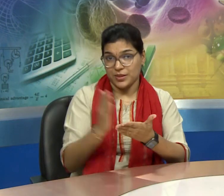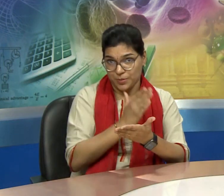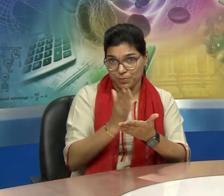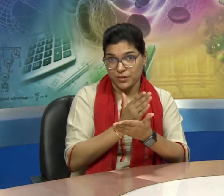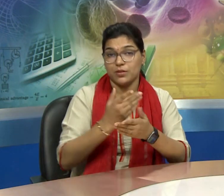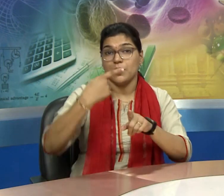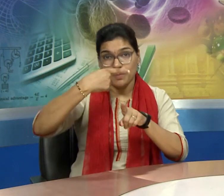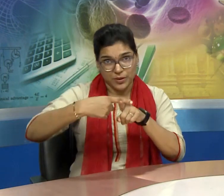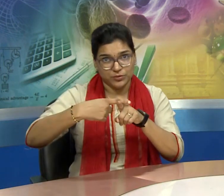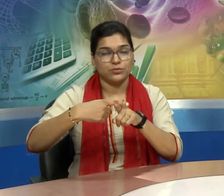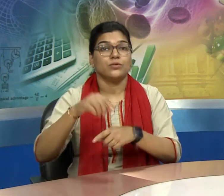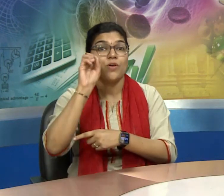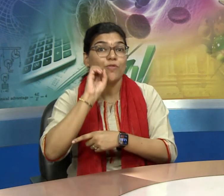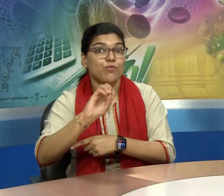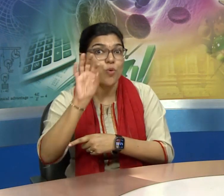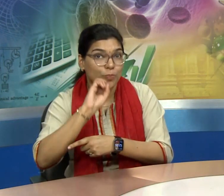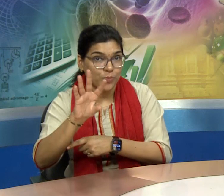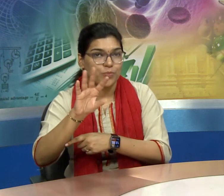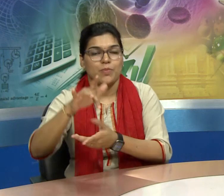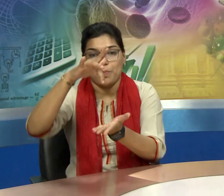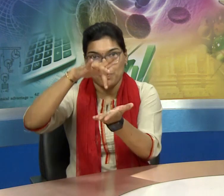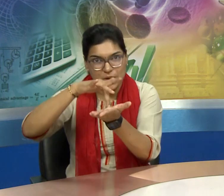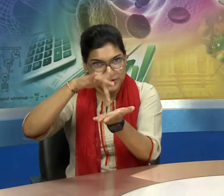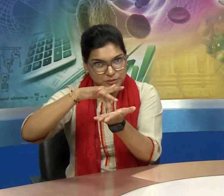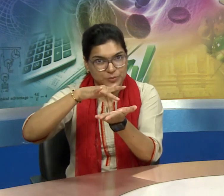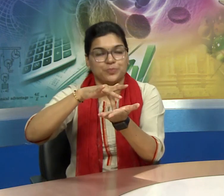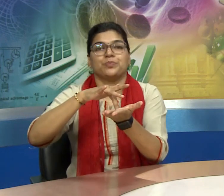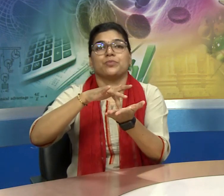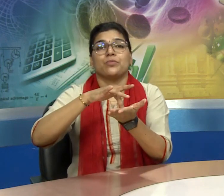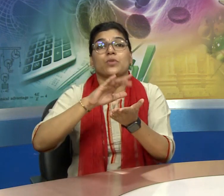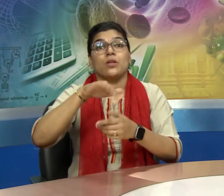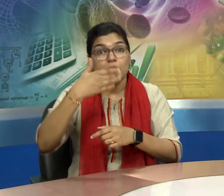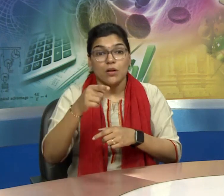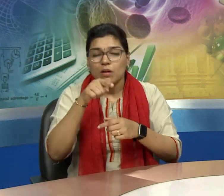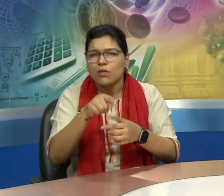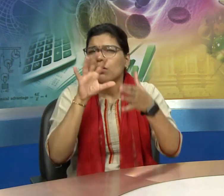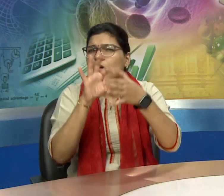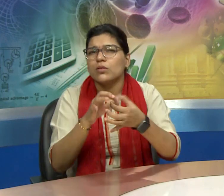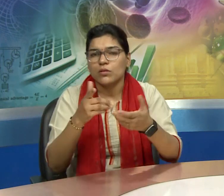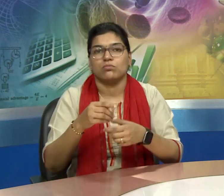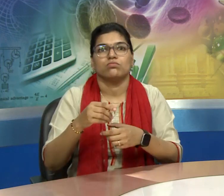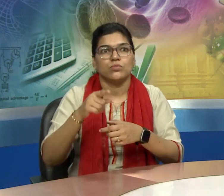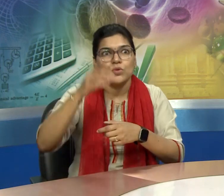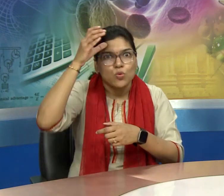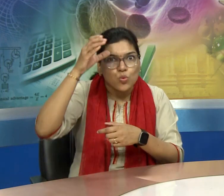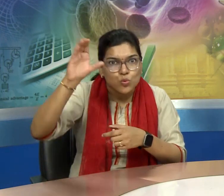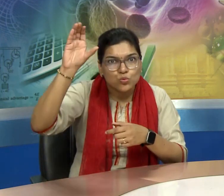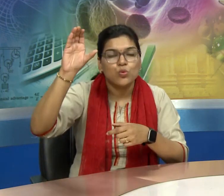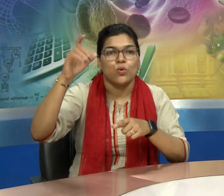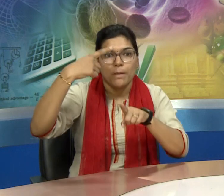and the lesson name is Library and Information Centers. We will understand